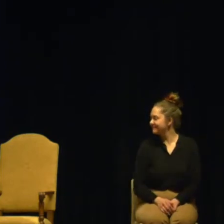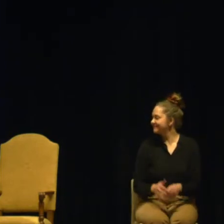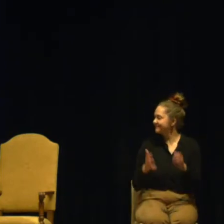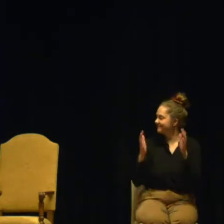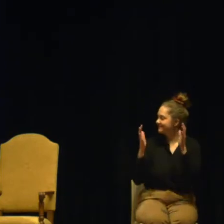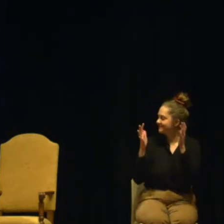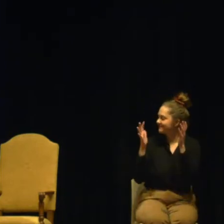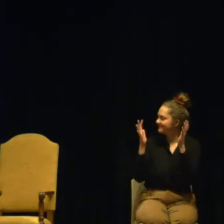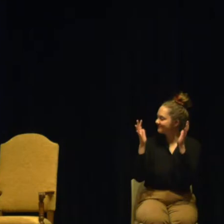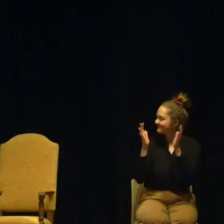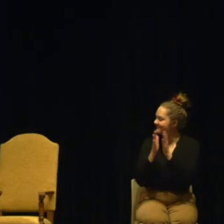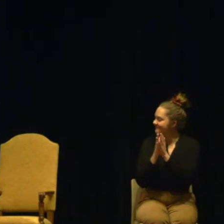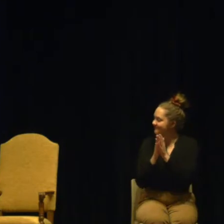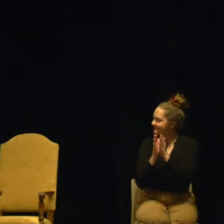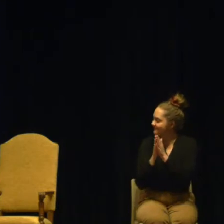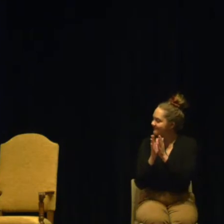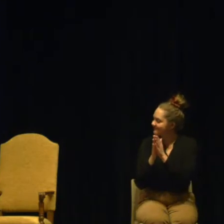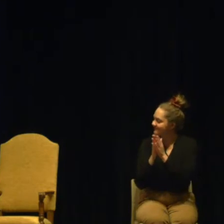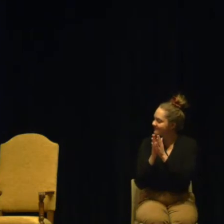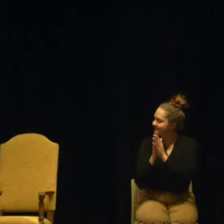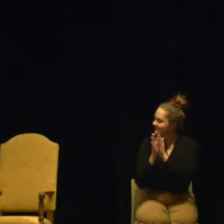Thank you.